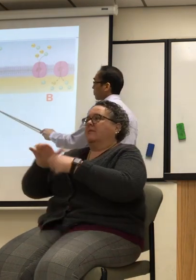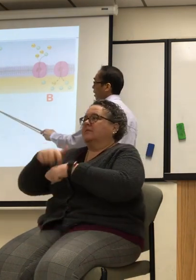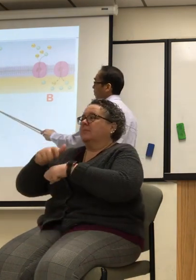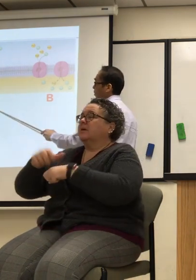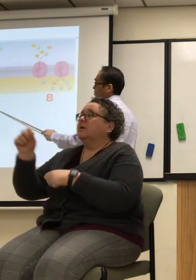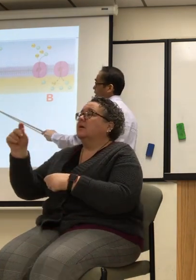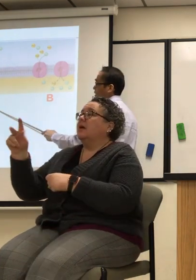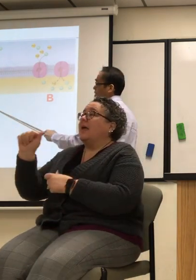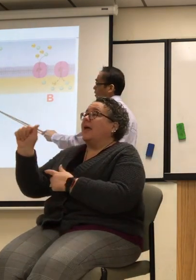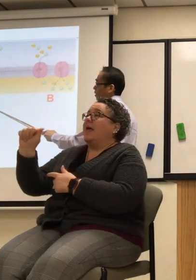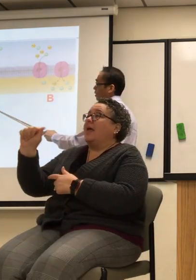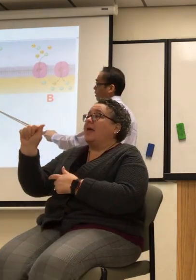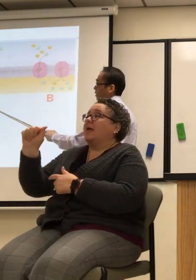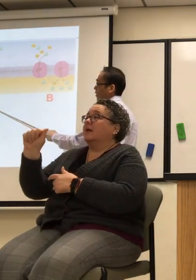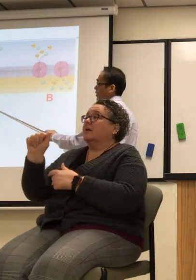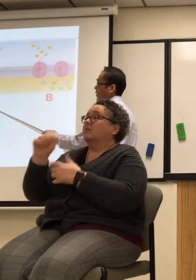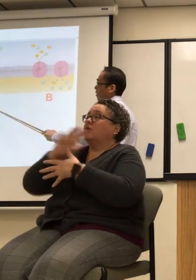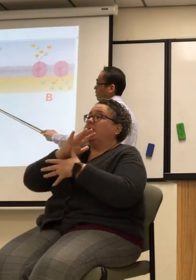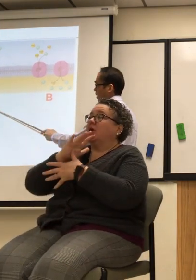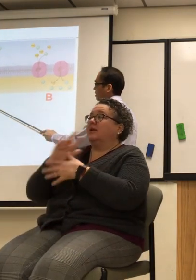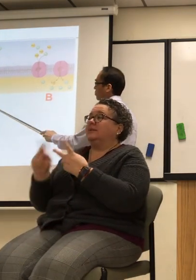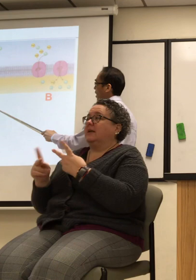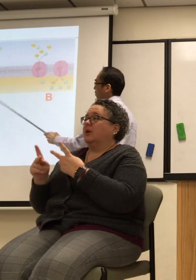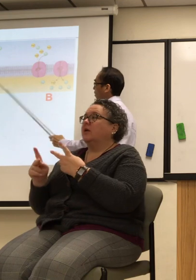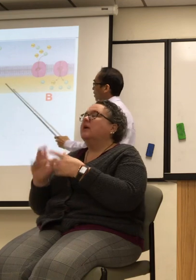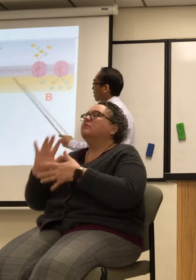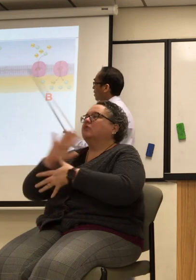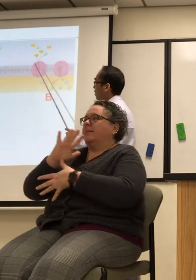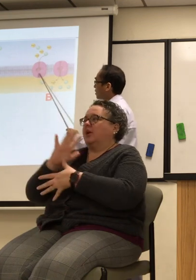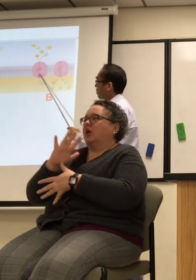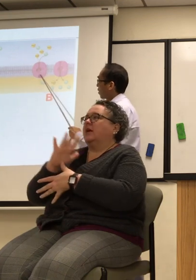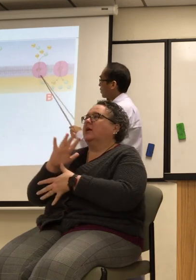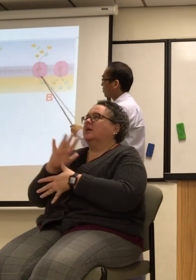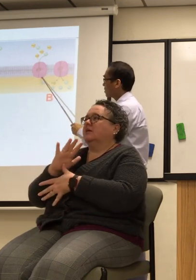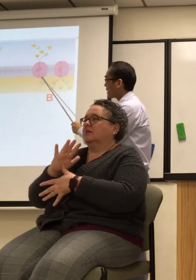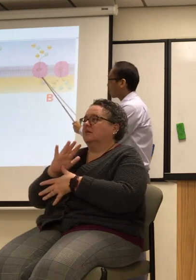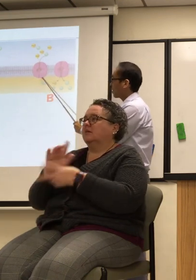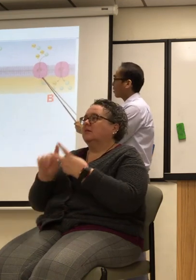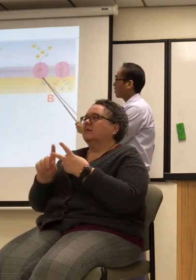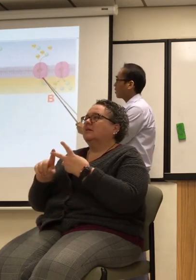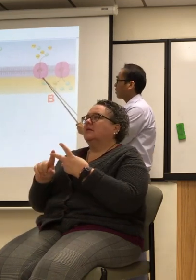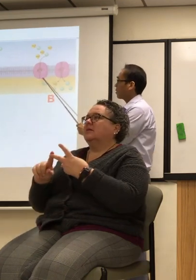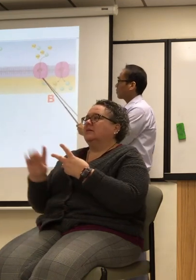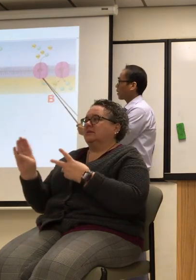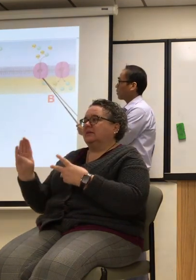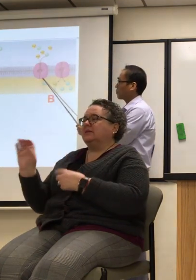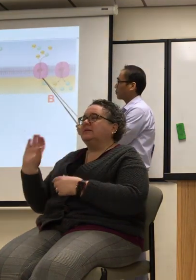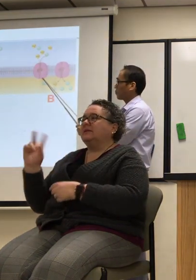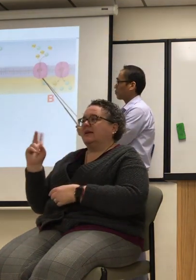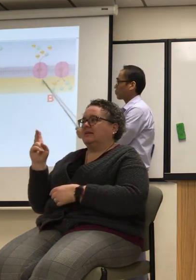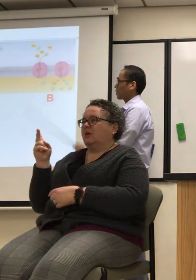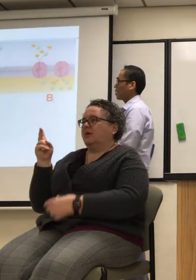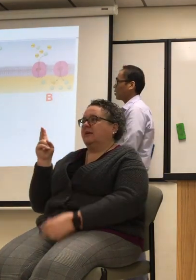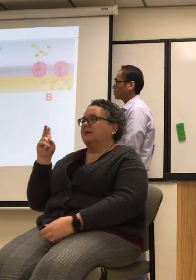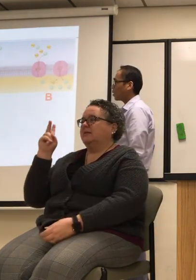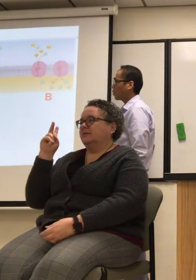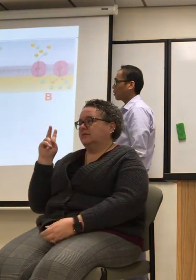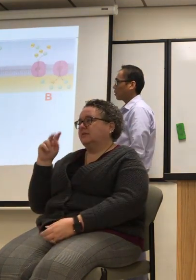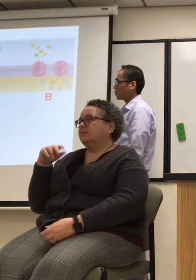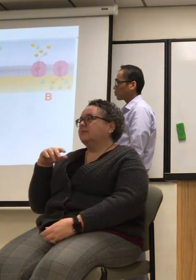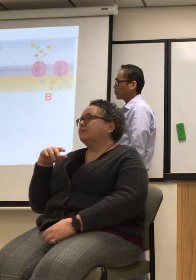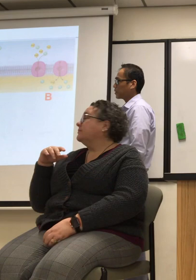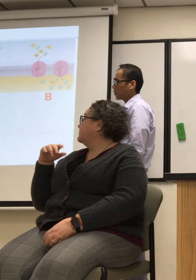A, primary or secondary? Primary. That's the primary. This molecule is a secondary. Okay.